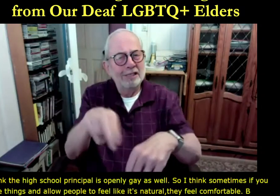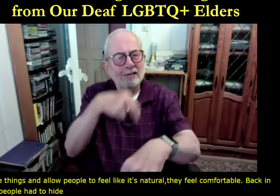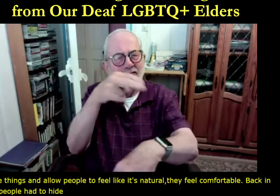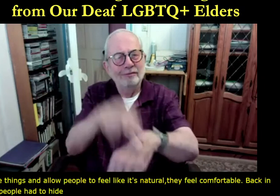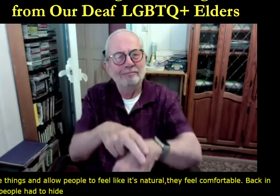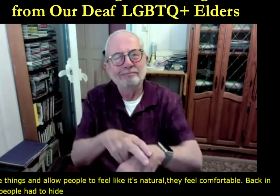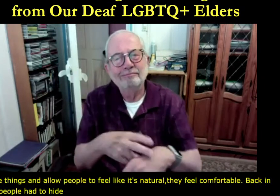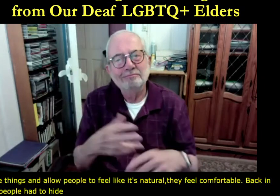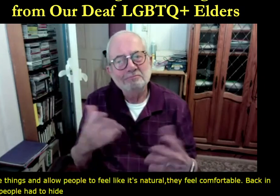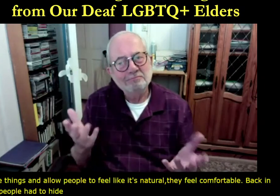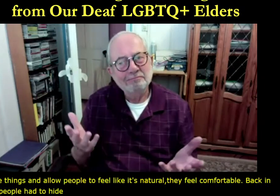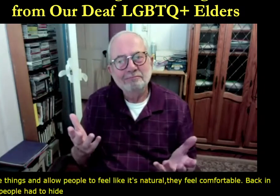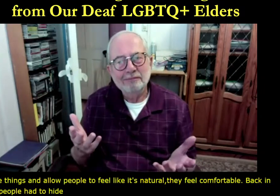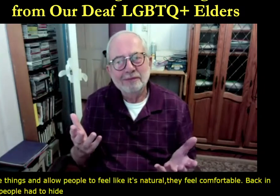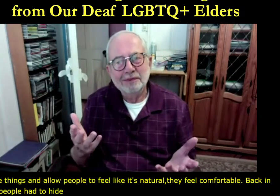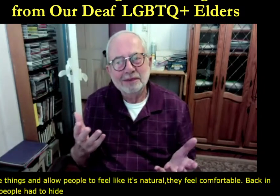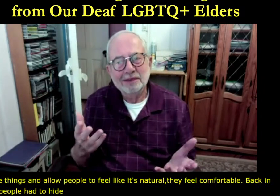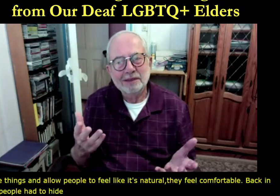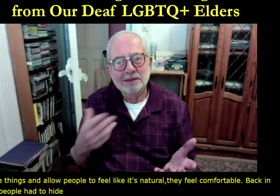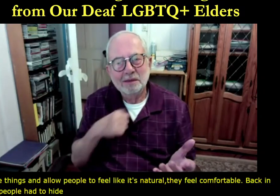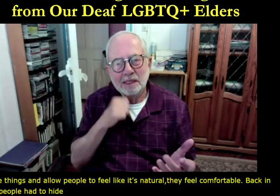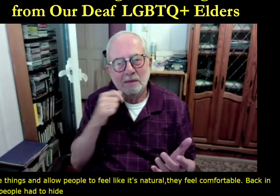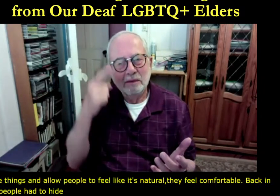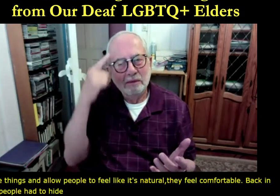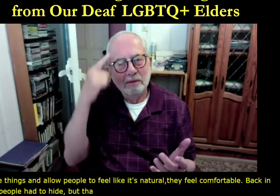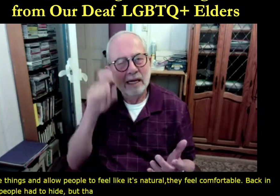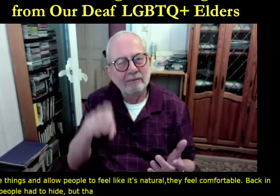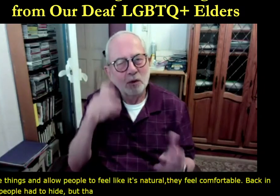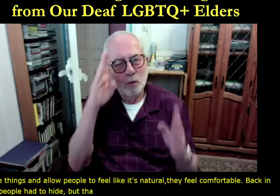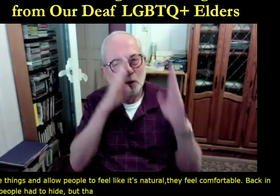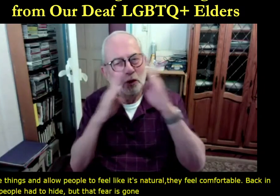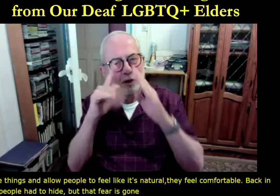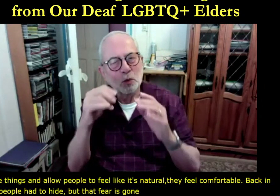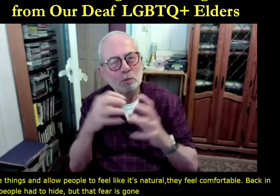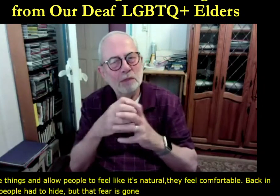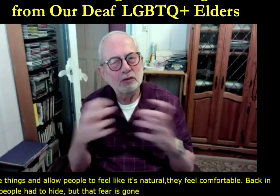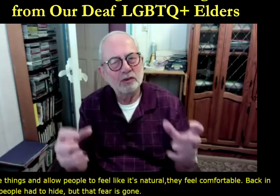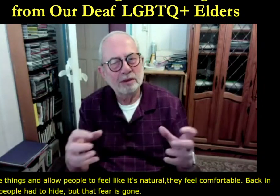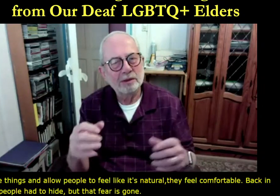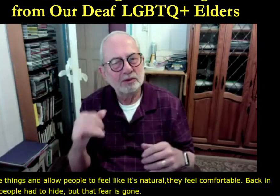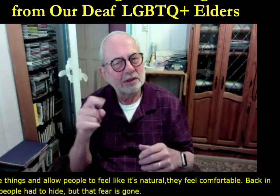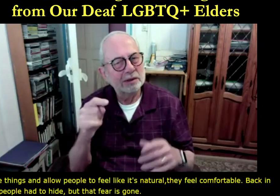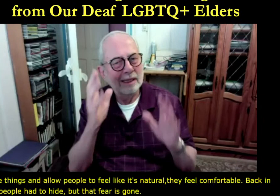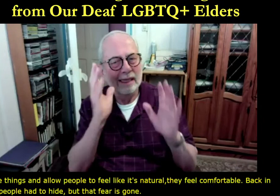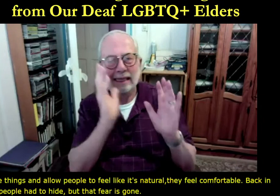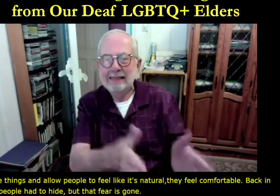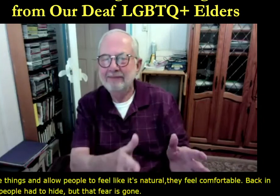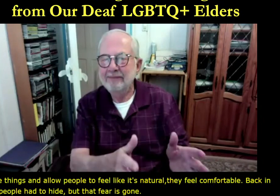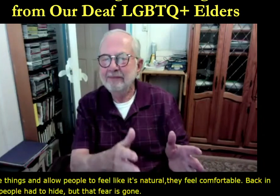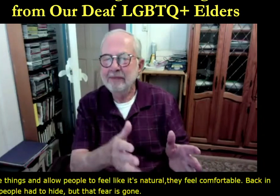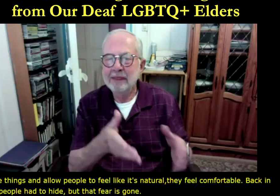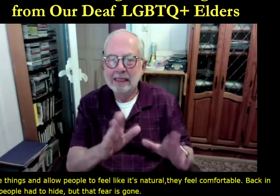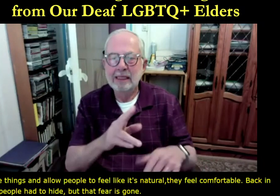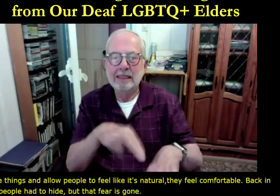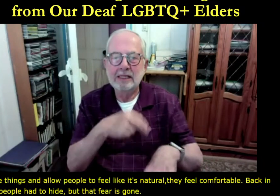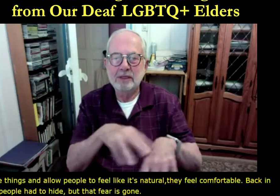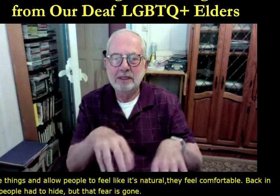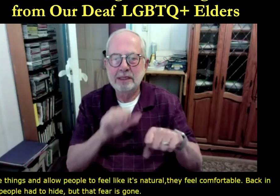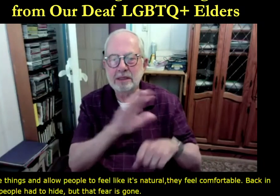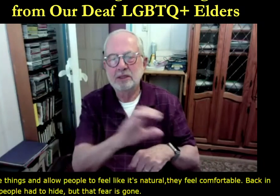love one another holding each other's hands it's a very natural expression of their affection for one another i think sometimes we worry too much it